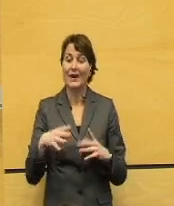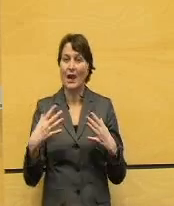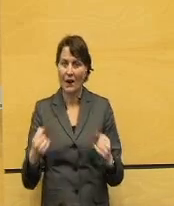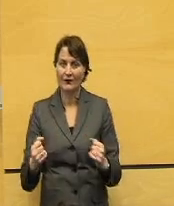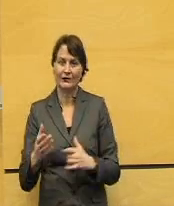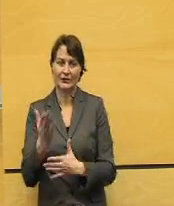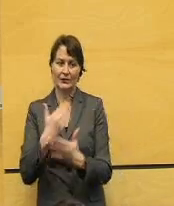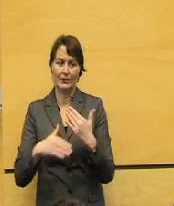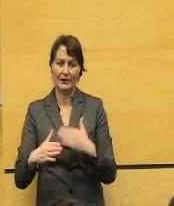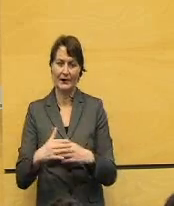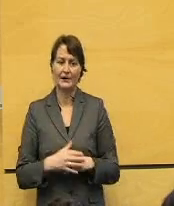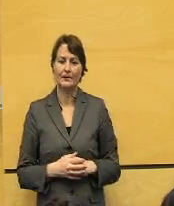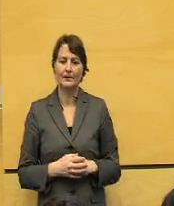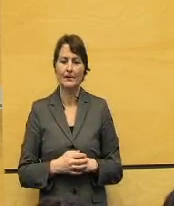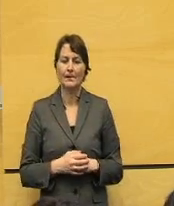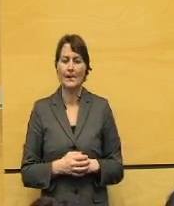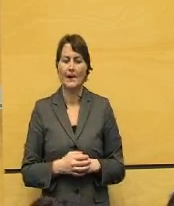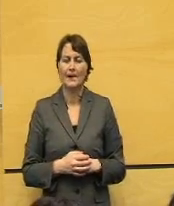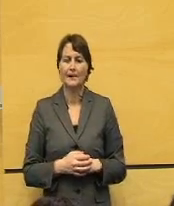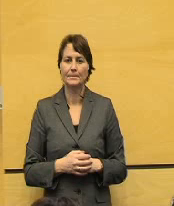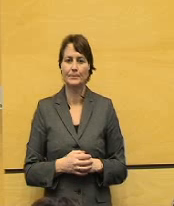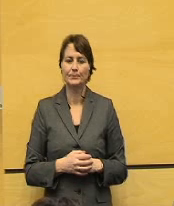from being party to